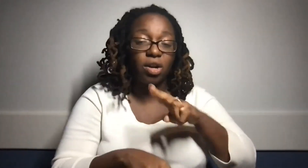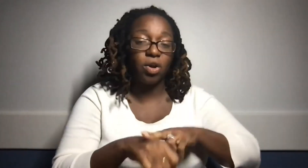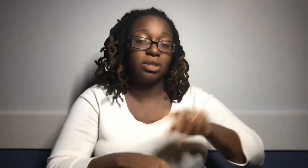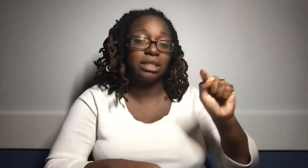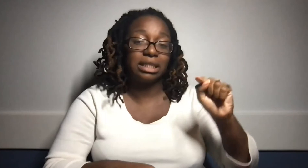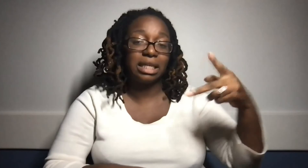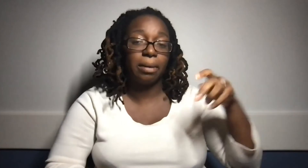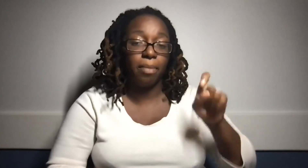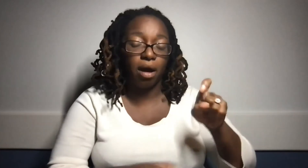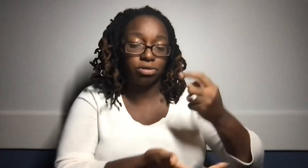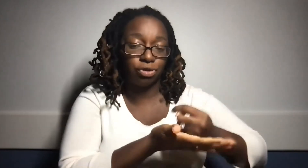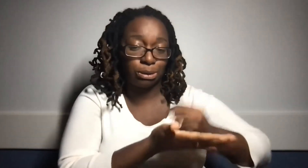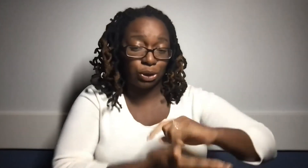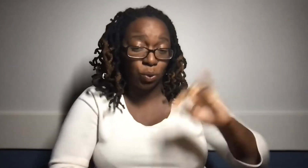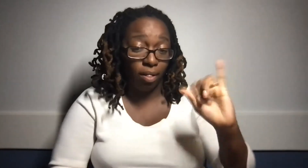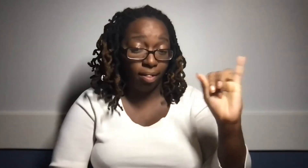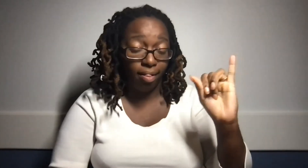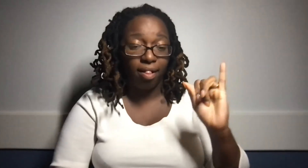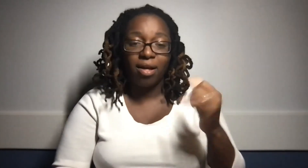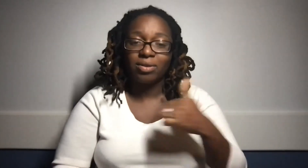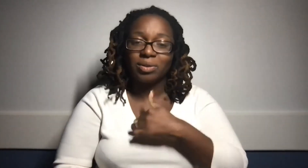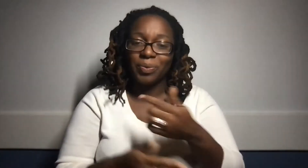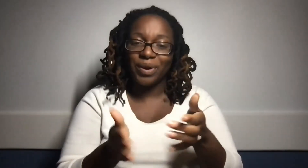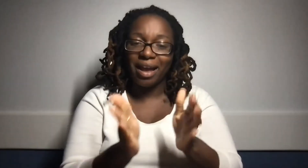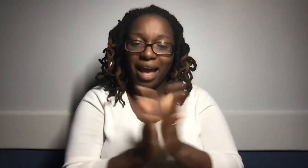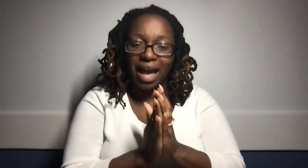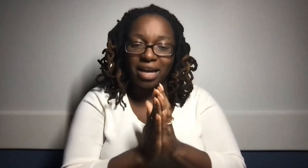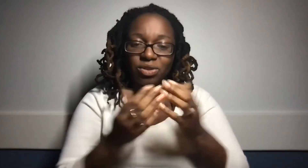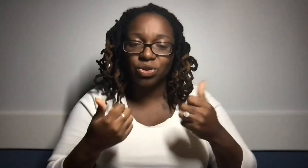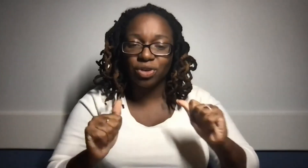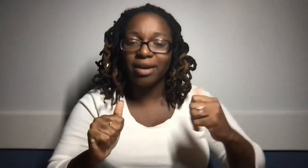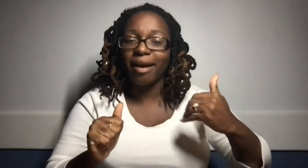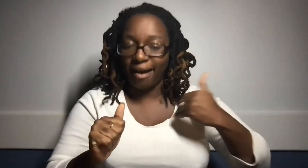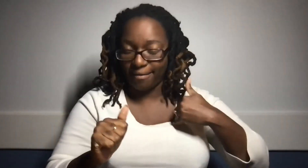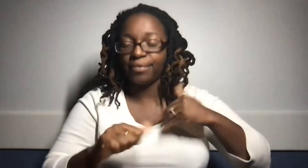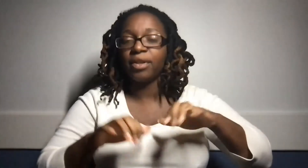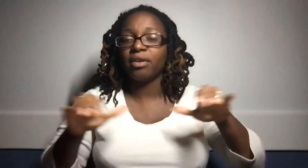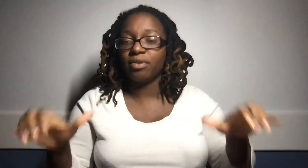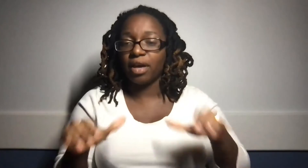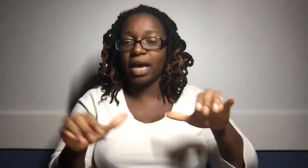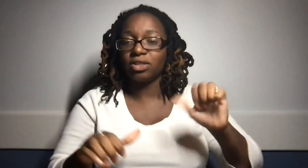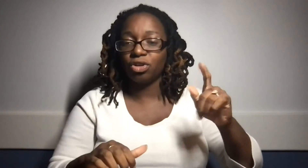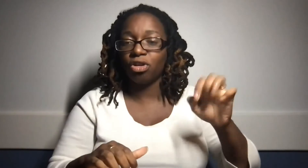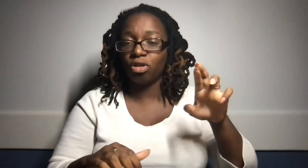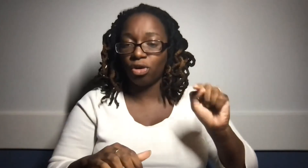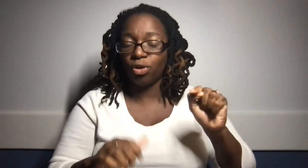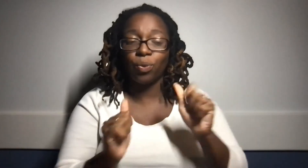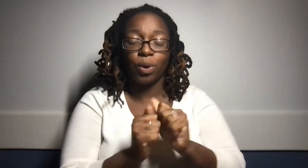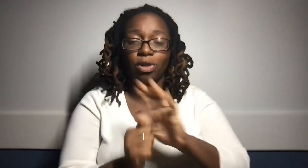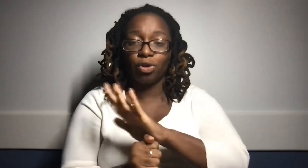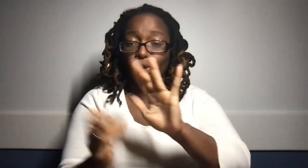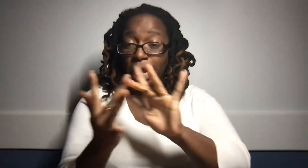as well. So we ask that you would disseminate this action alert widely with your networks to ensure that we have